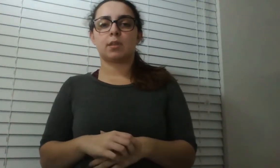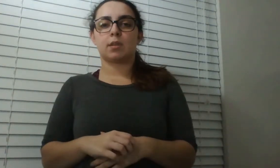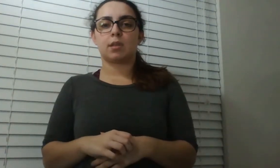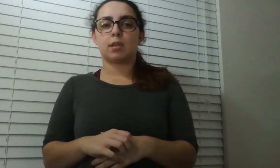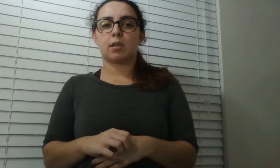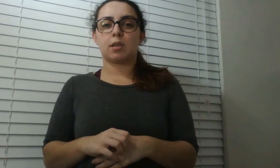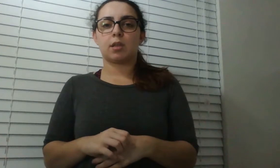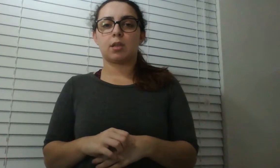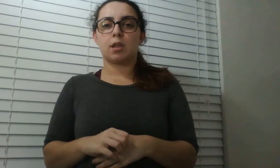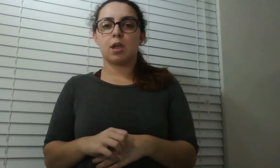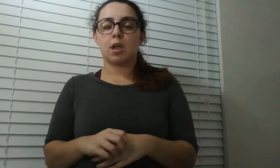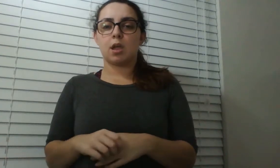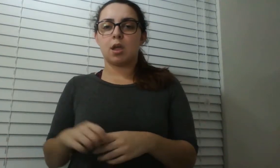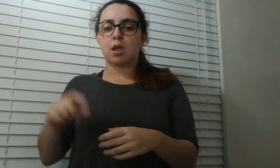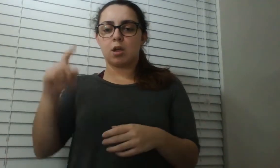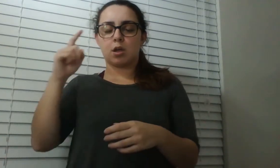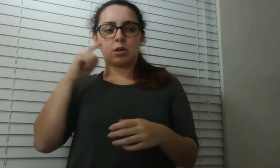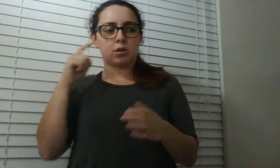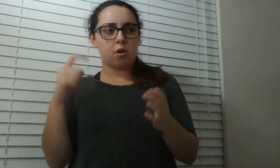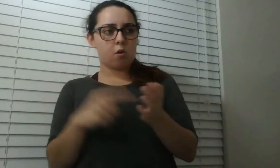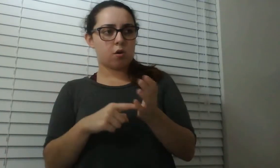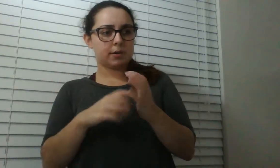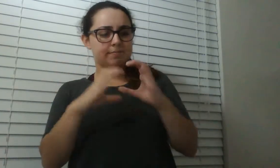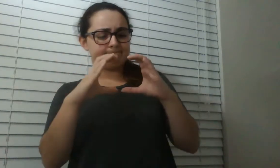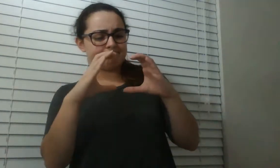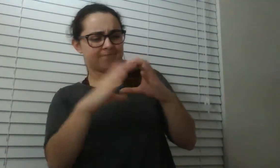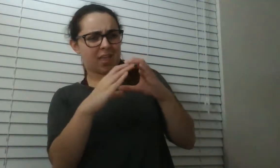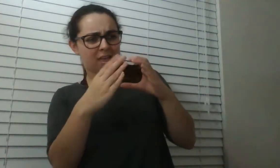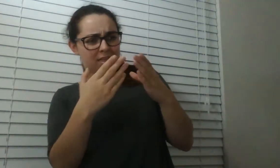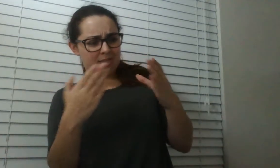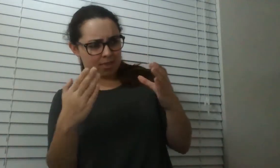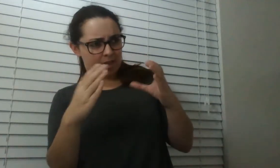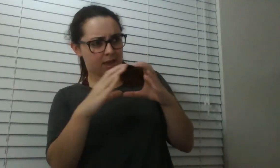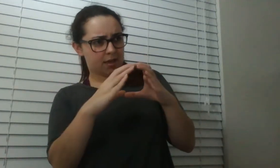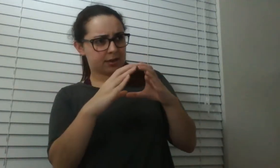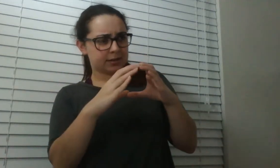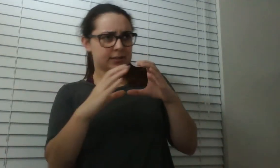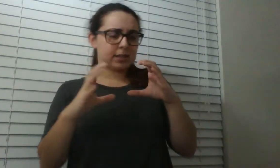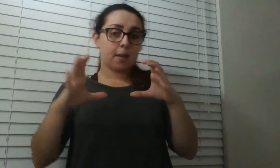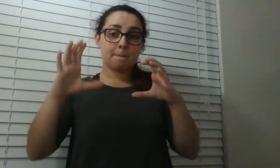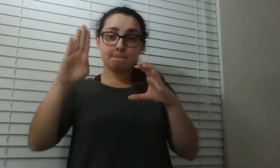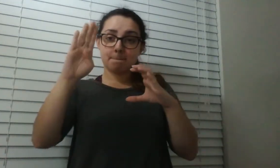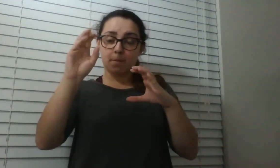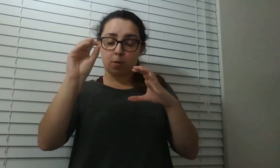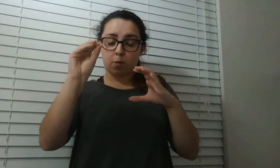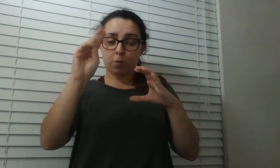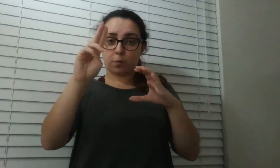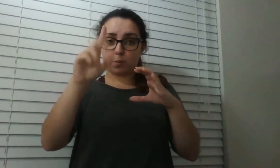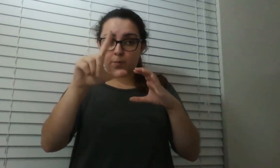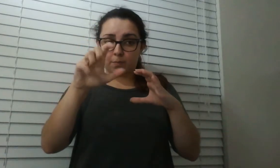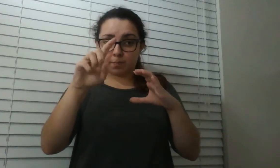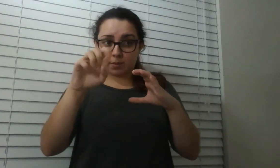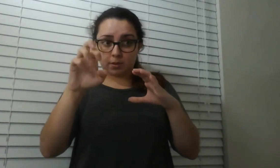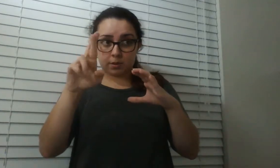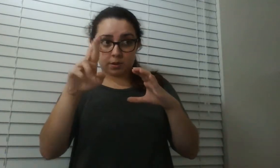boulder, back under the shadow. And he says, hey, there's a pot under